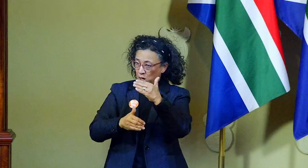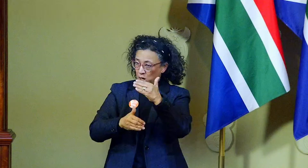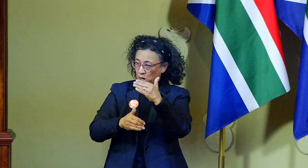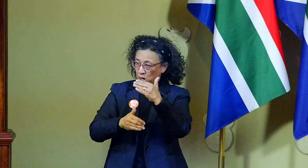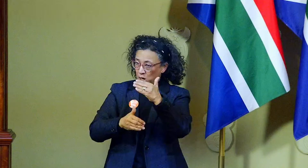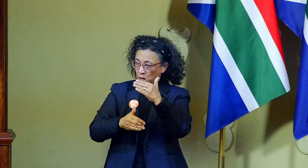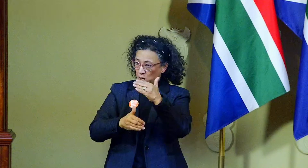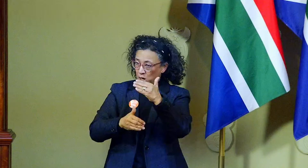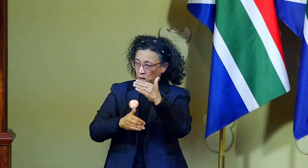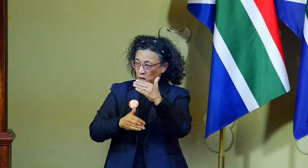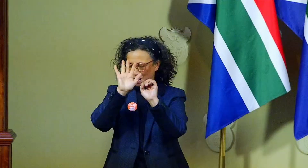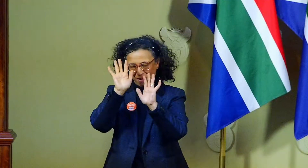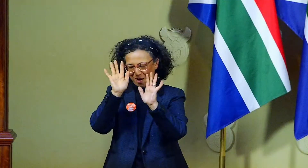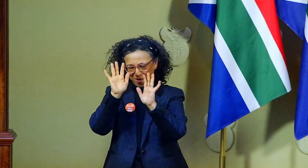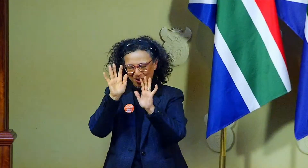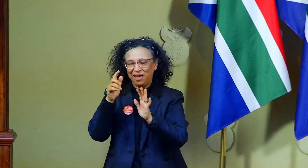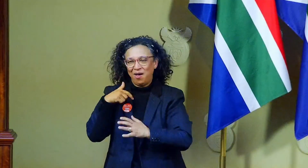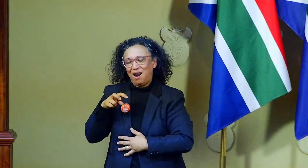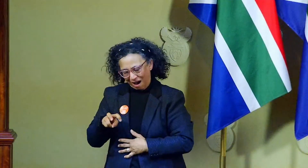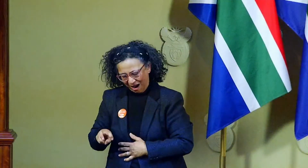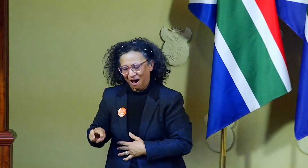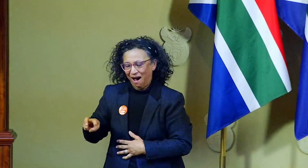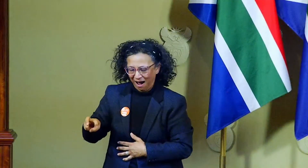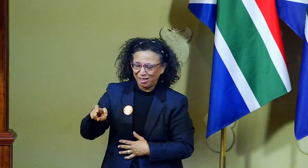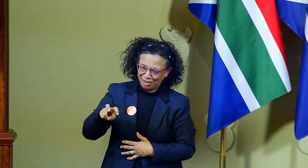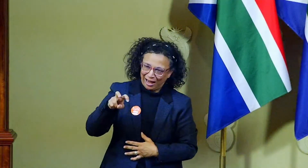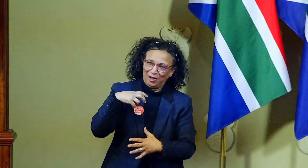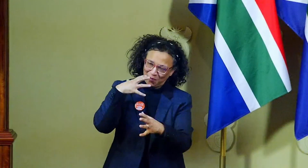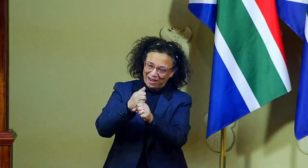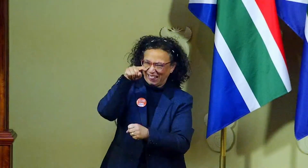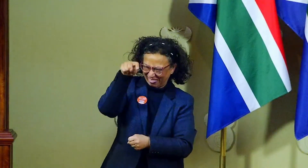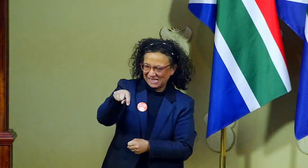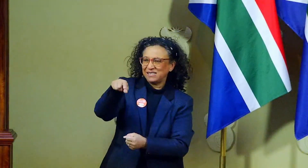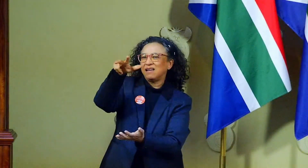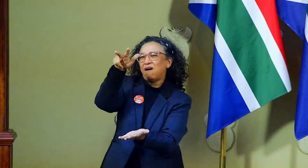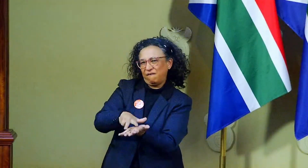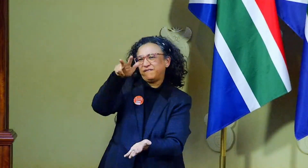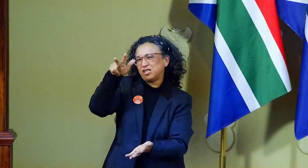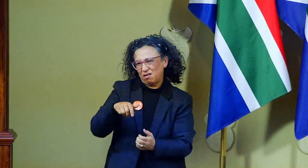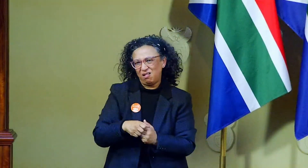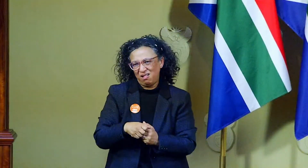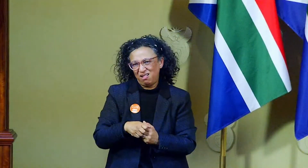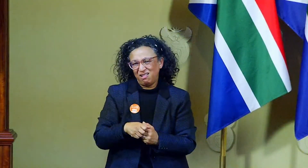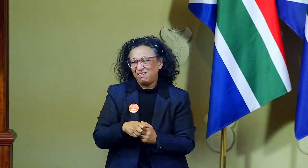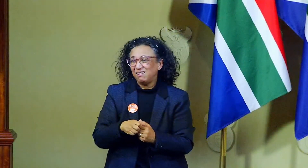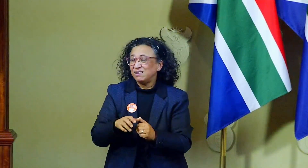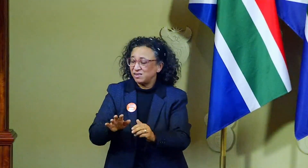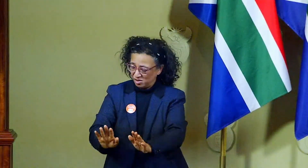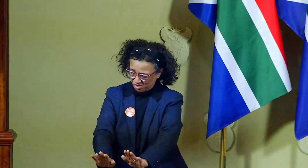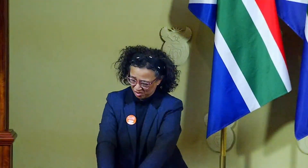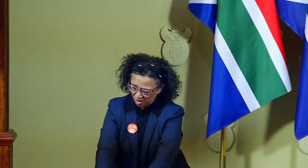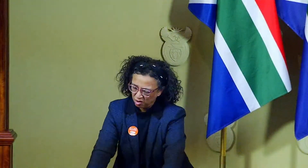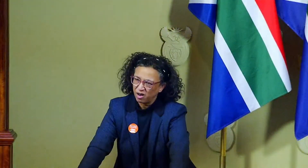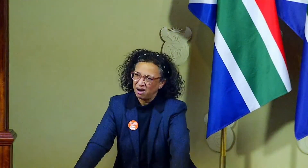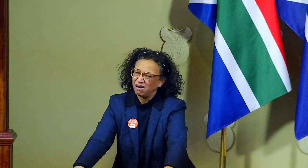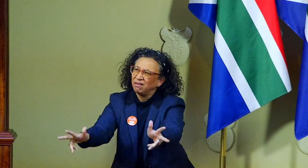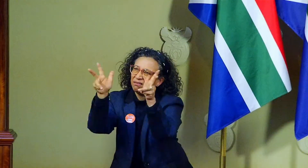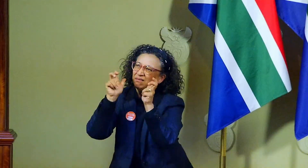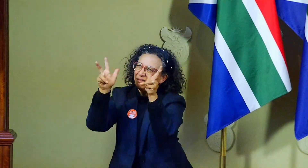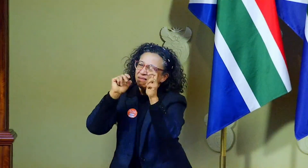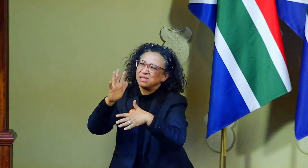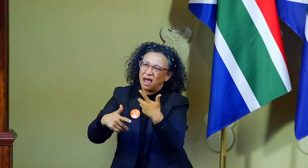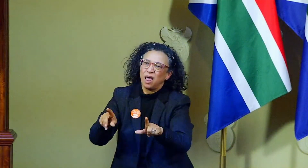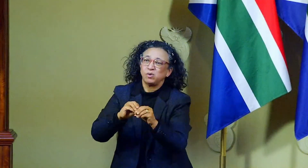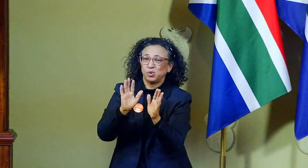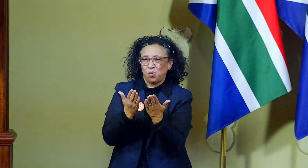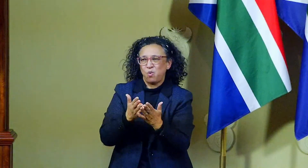long, but it's not the long road to freedom, definitely not that, but a long road to get